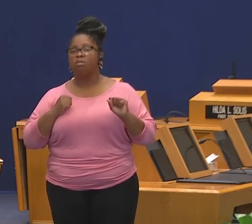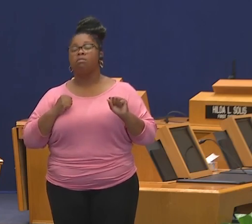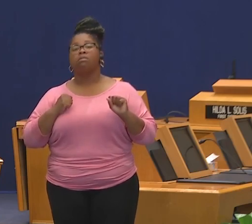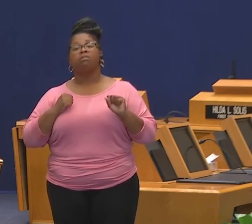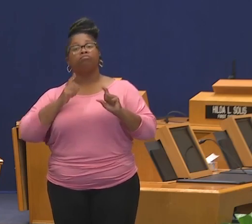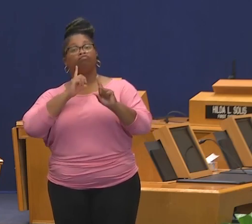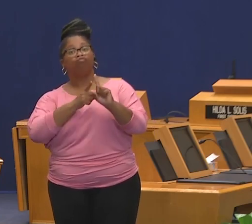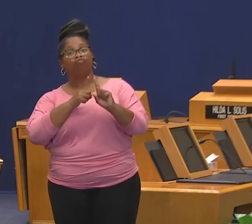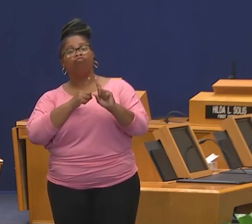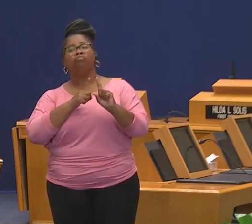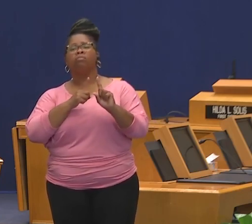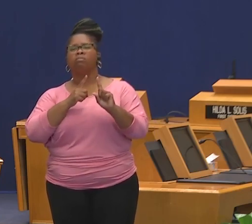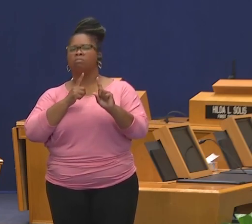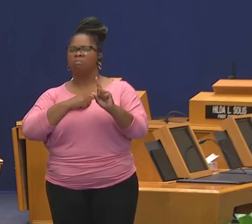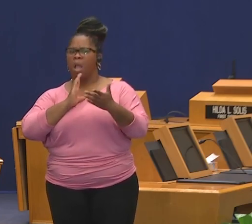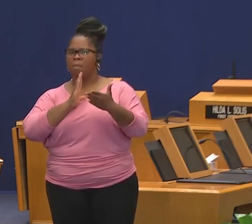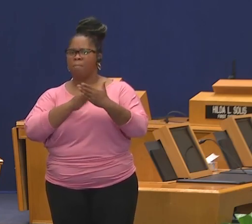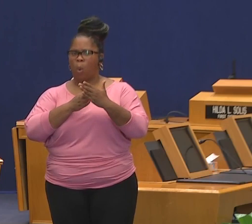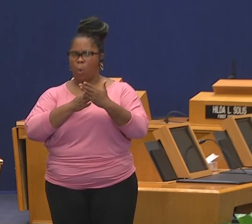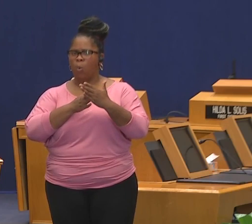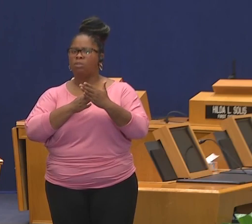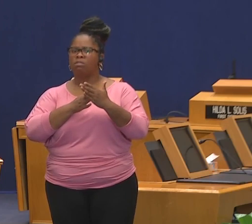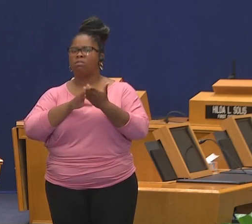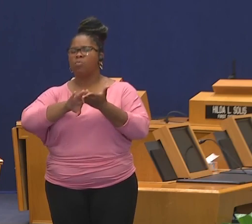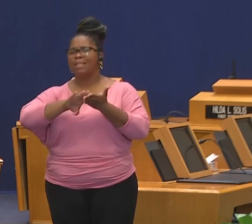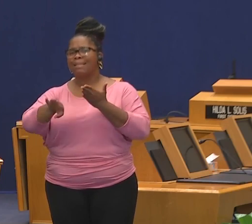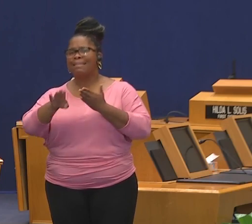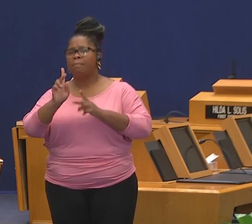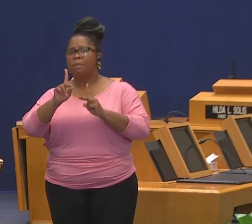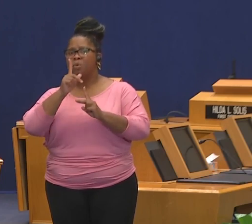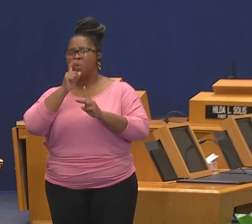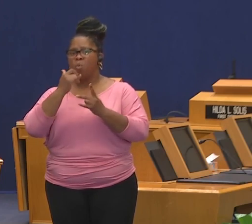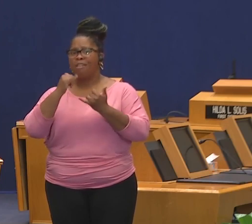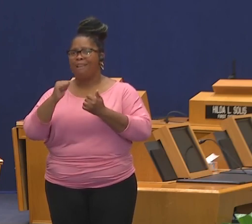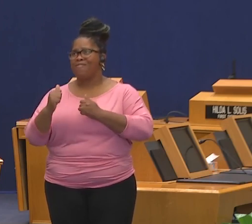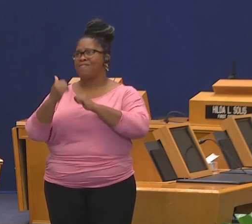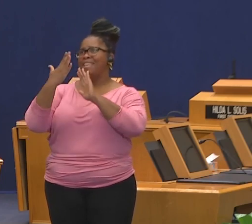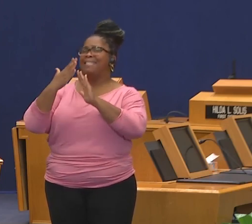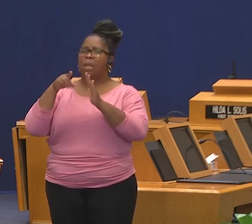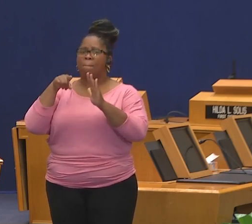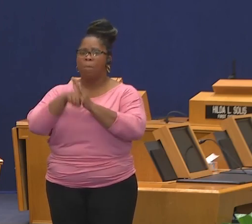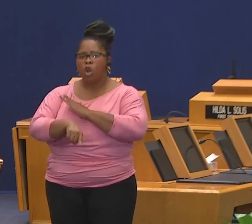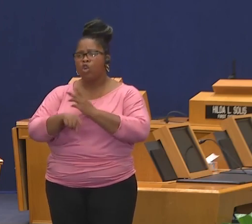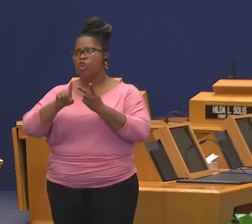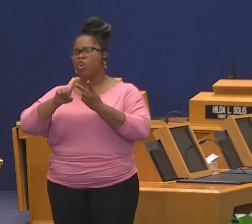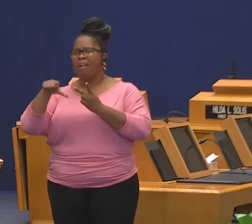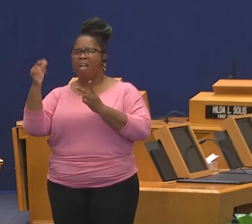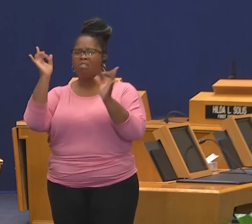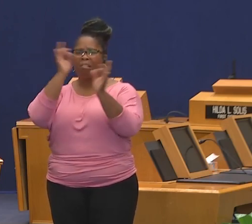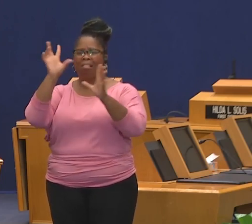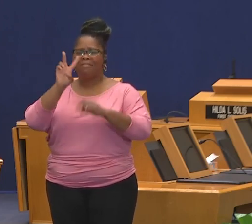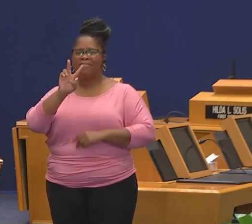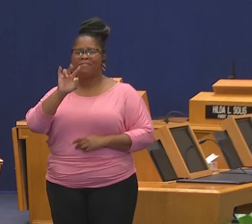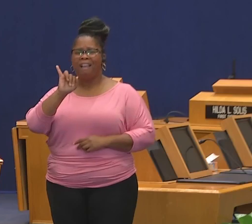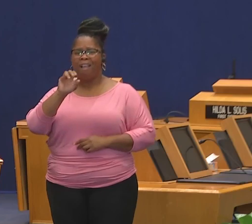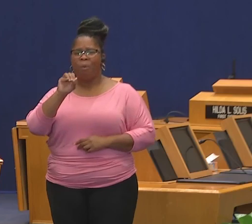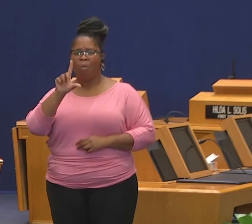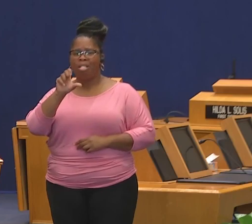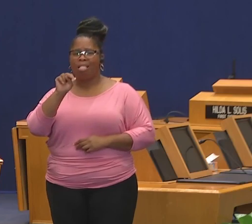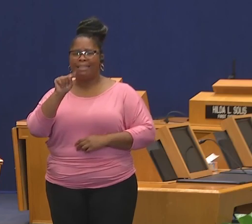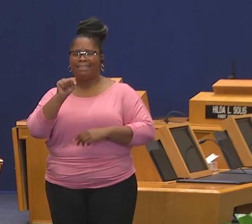to release defendants facing murder and other serious and violent charges. During this pandemic, my